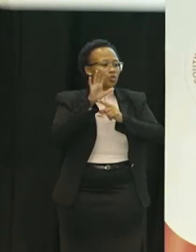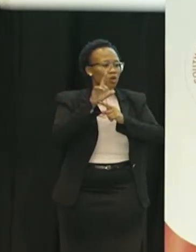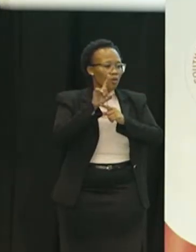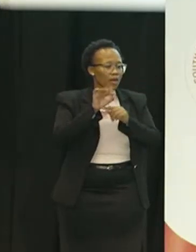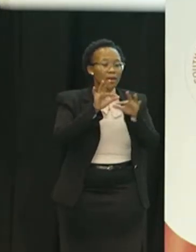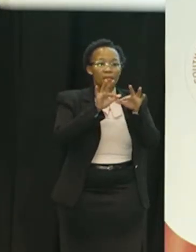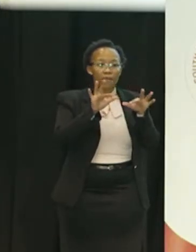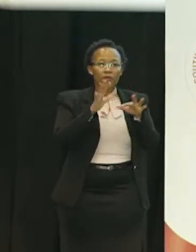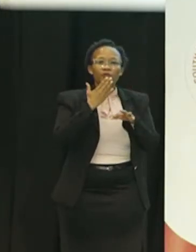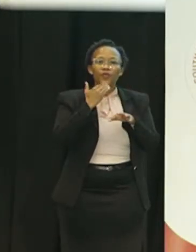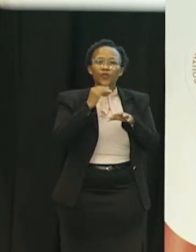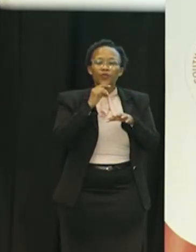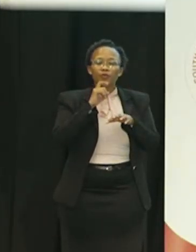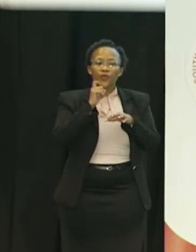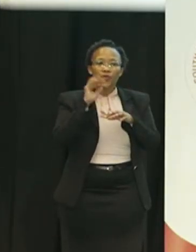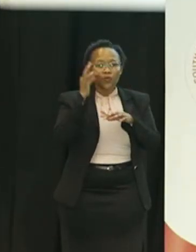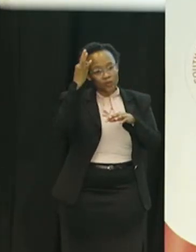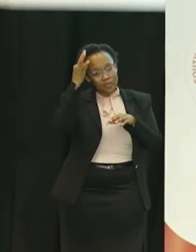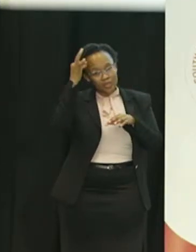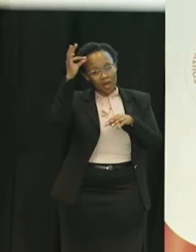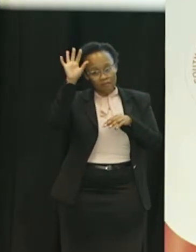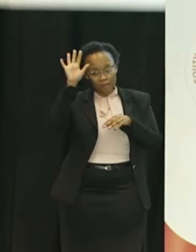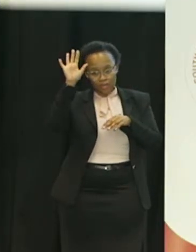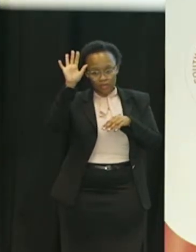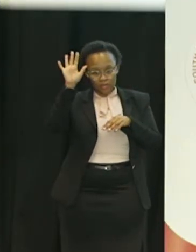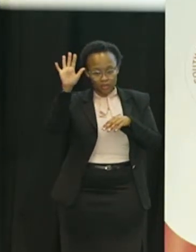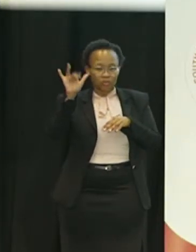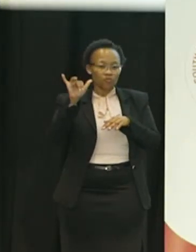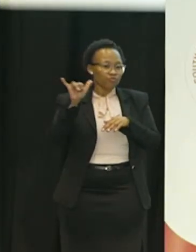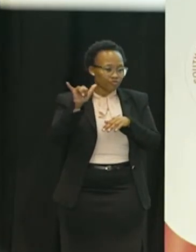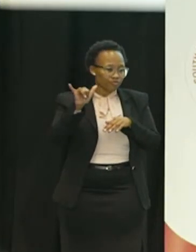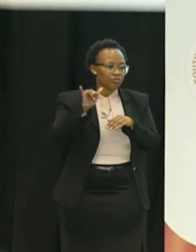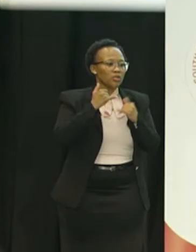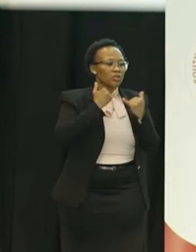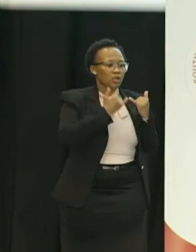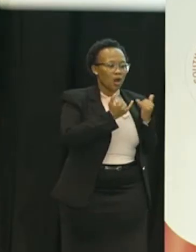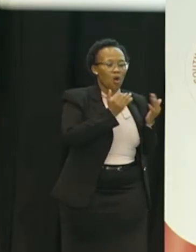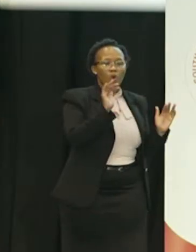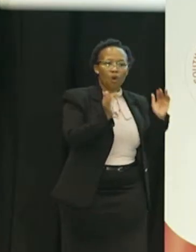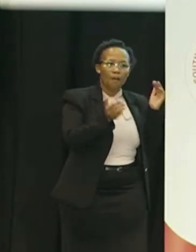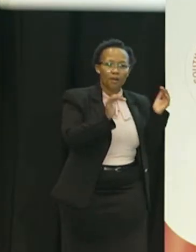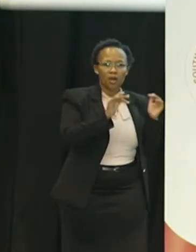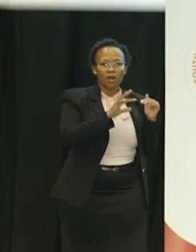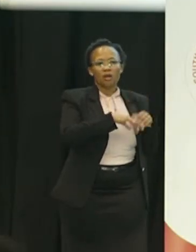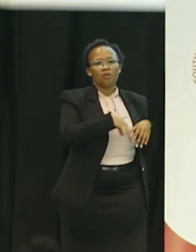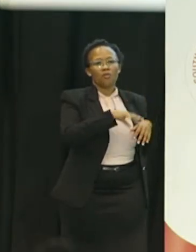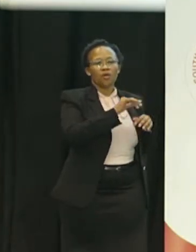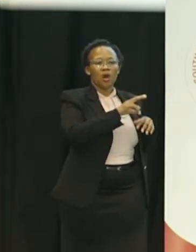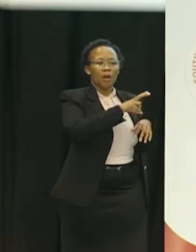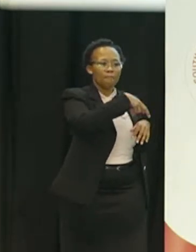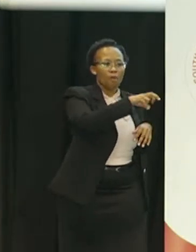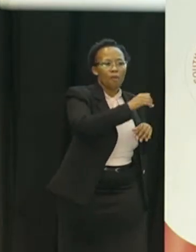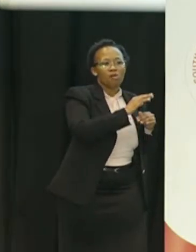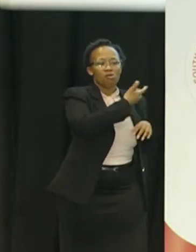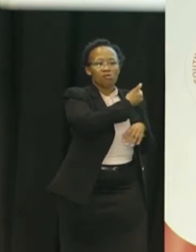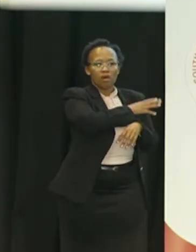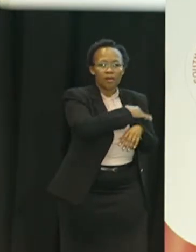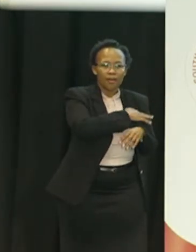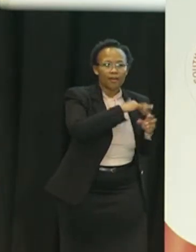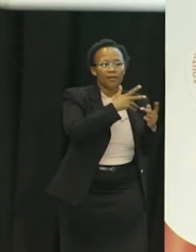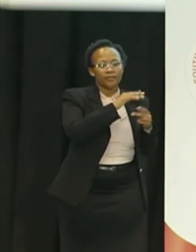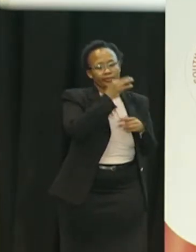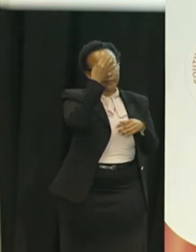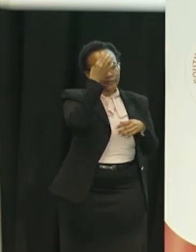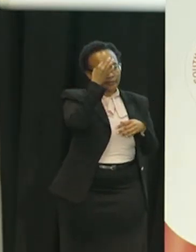health facilities versus private doctors or the drop-in centers or mobile clinics. So knowing that these